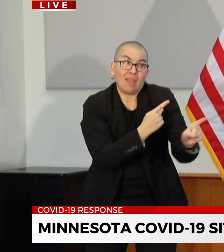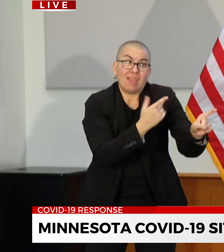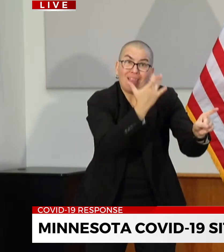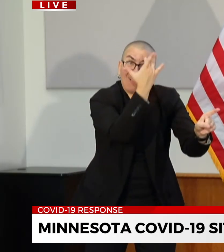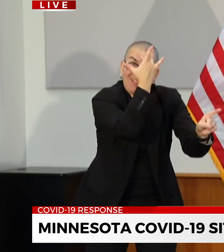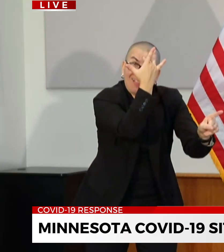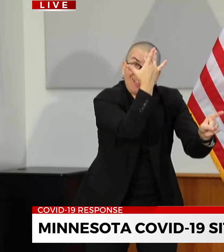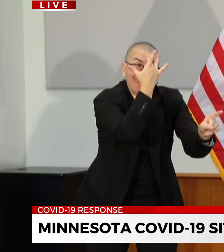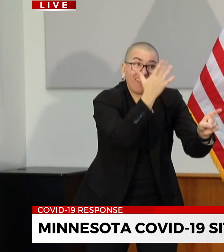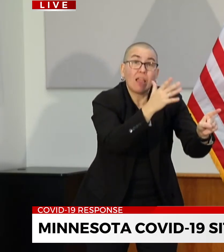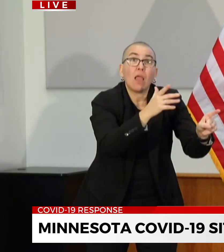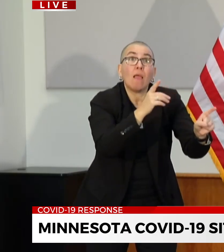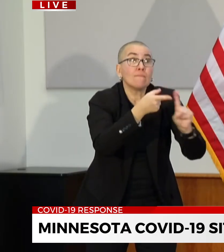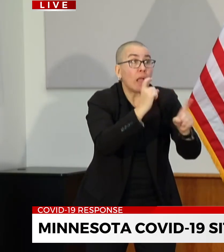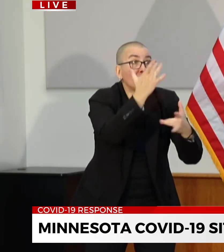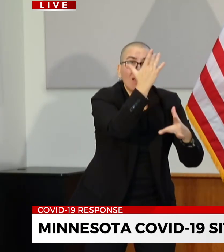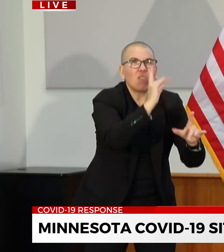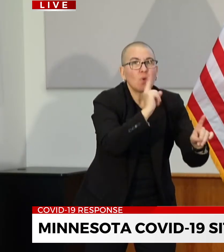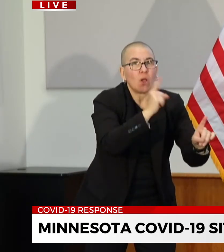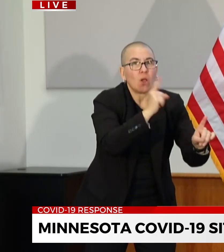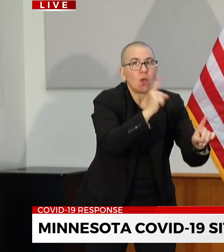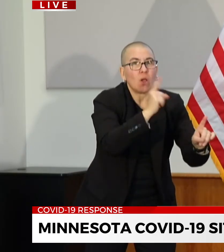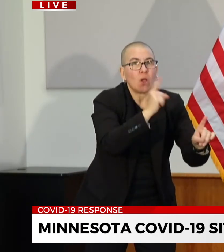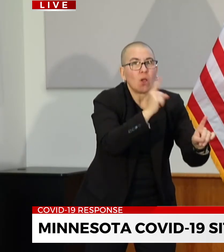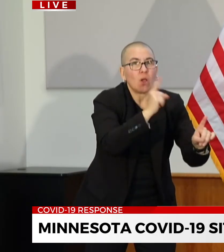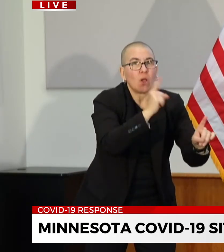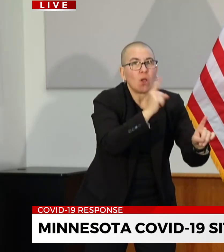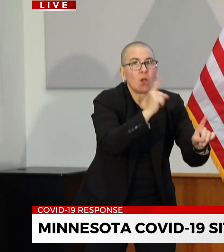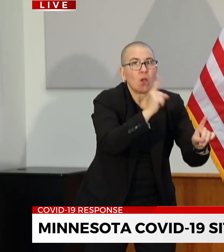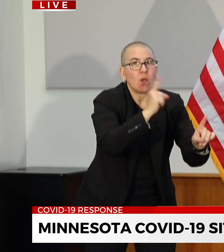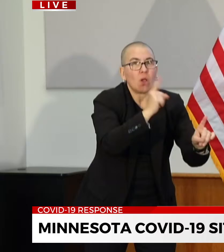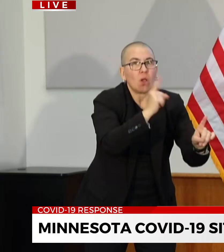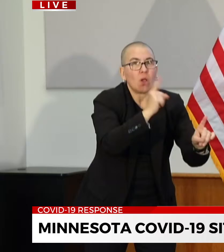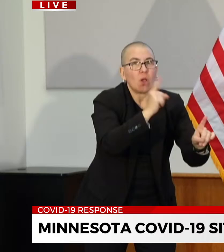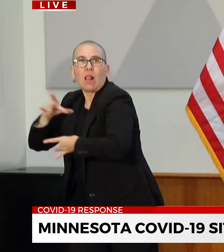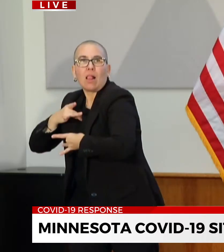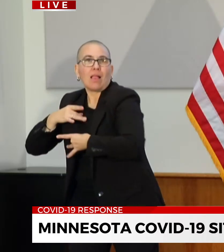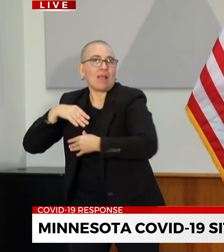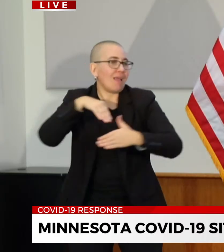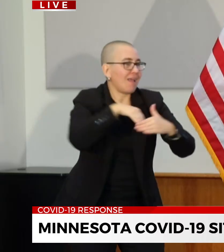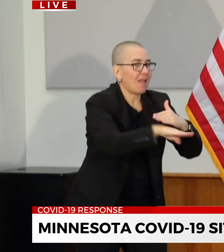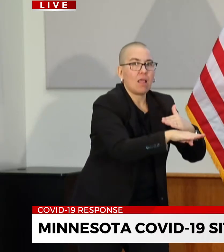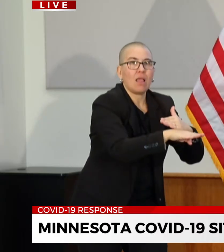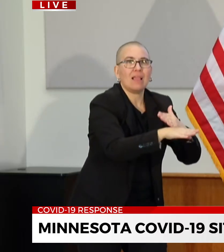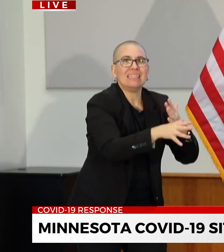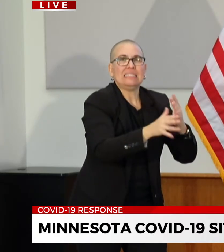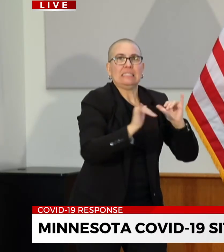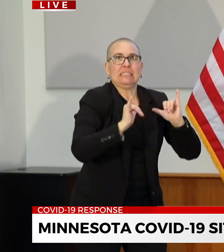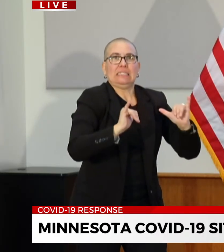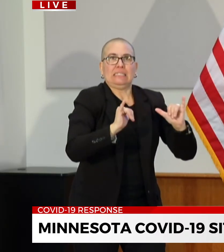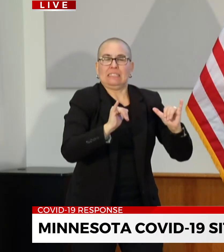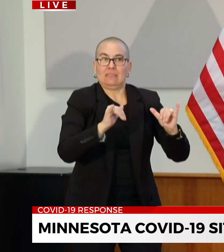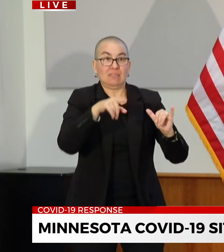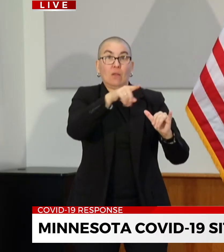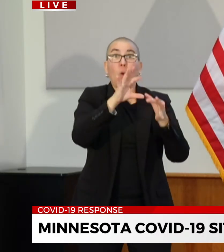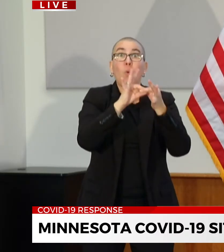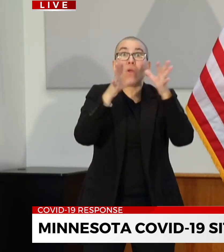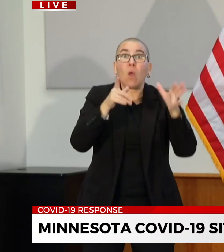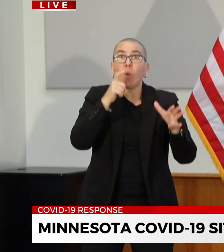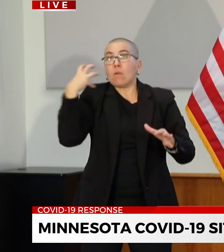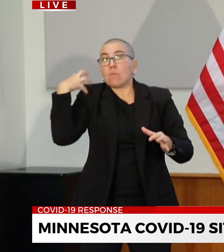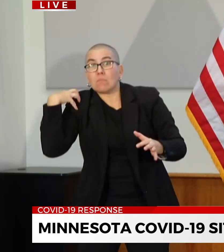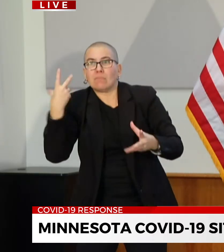care for them. And those healthcare facilities are struggling to maintain adequate staffing levels because their workers are also getting sick